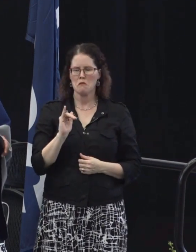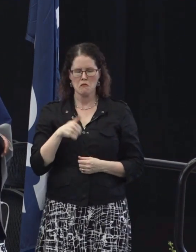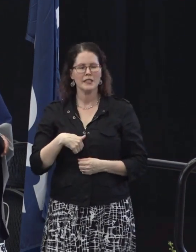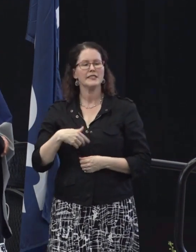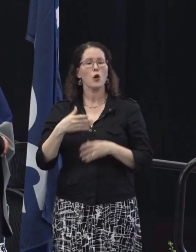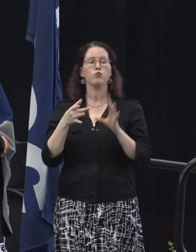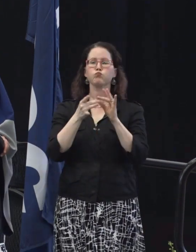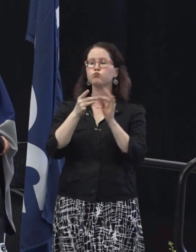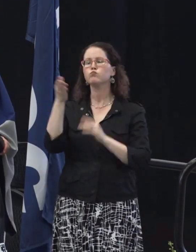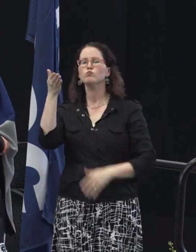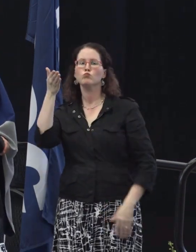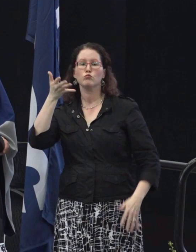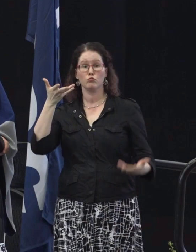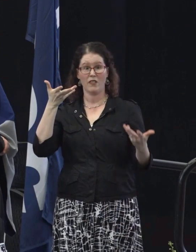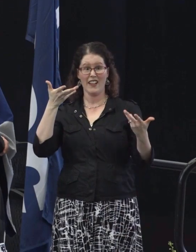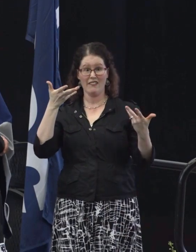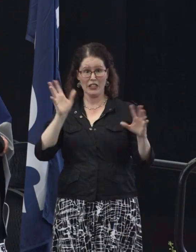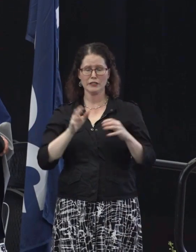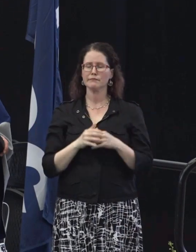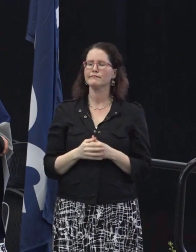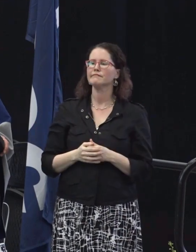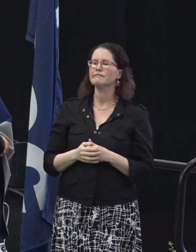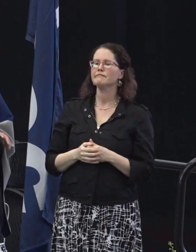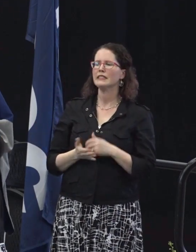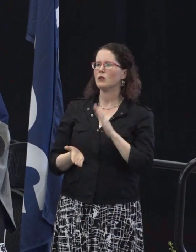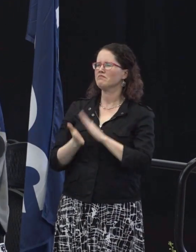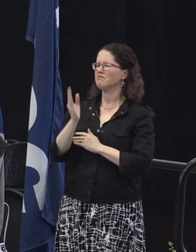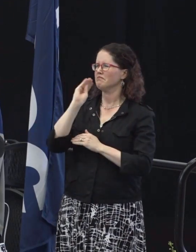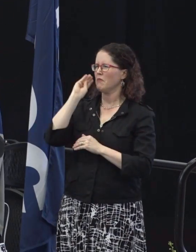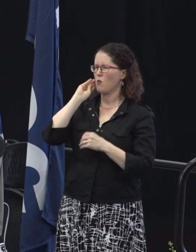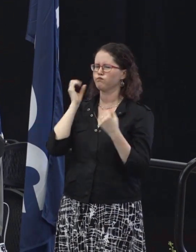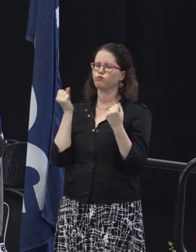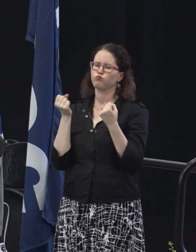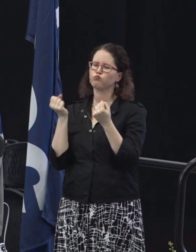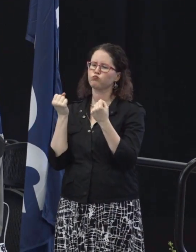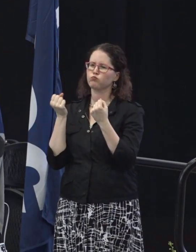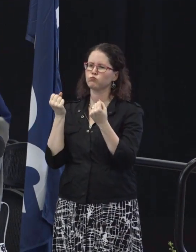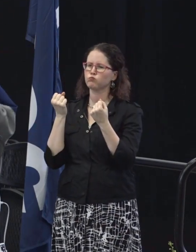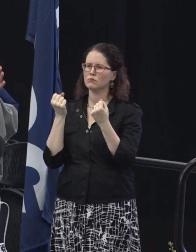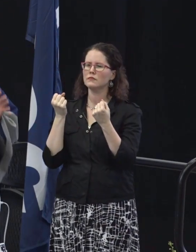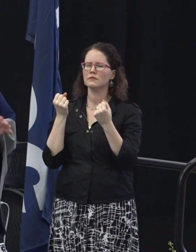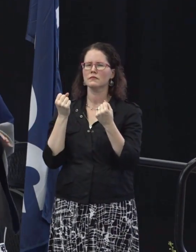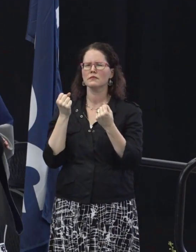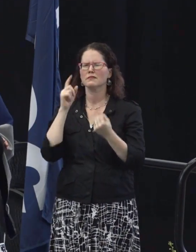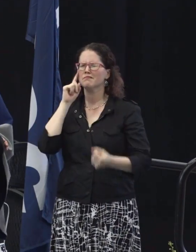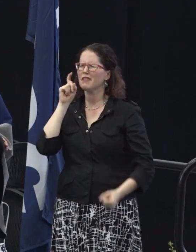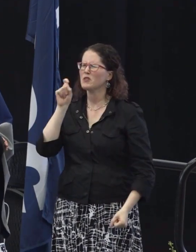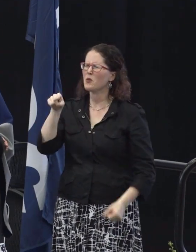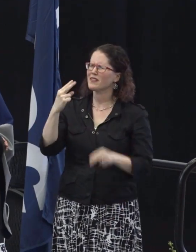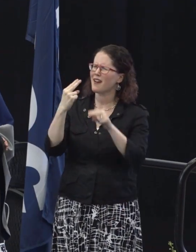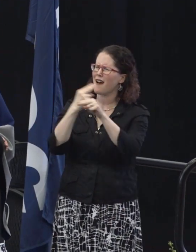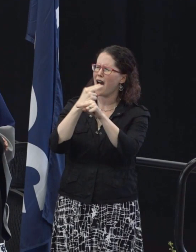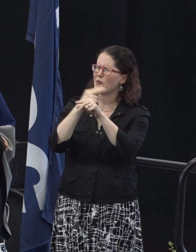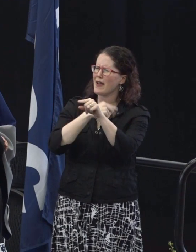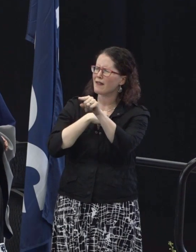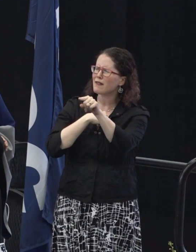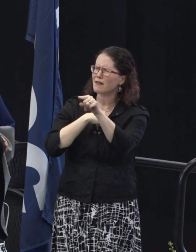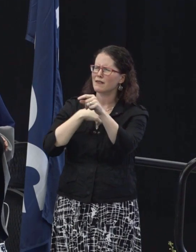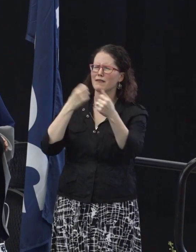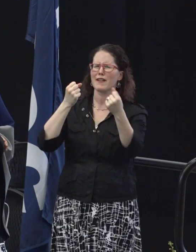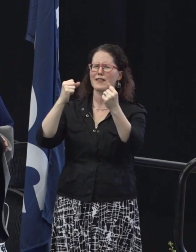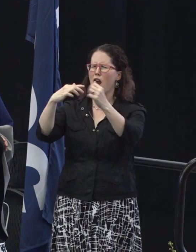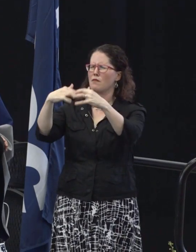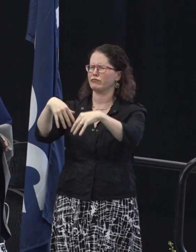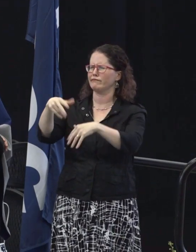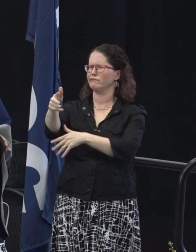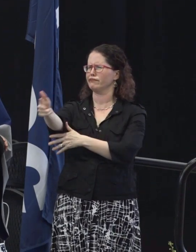my seminar, and while I was driving from Digby back to Wolfville, far ahead on the 101, I could see a broken down car